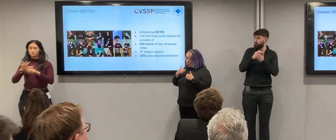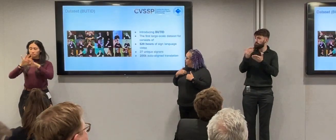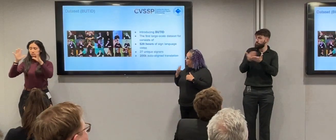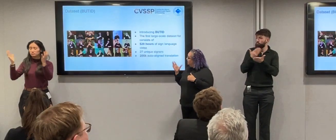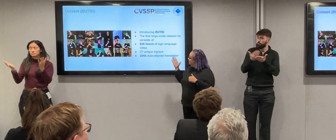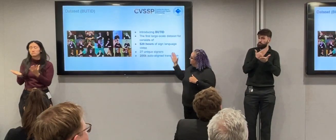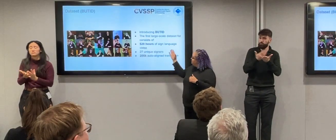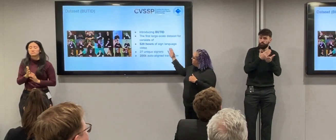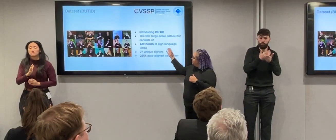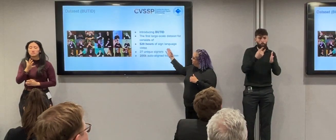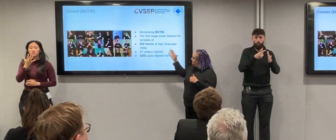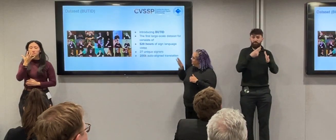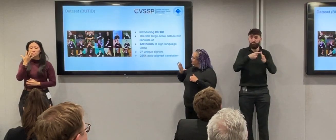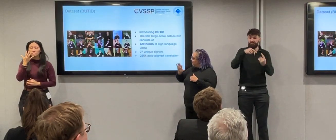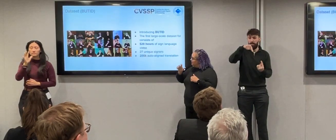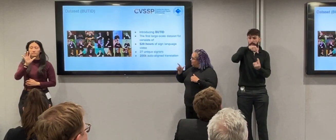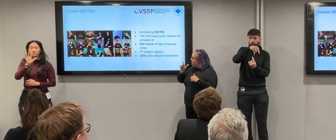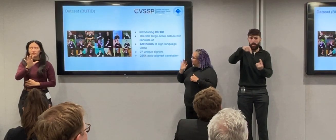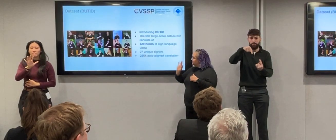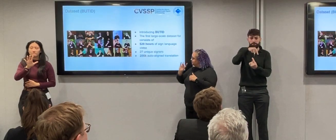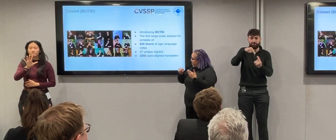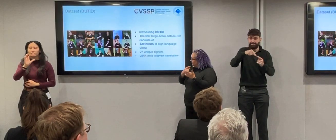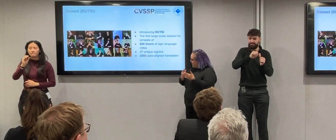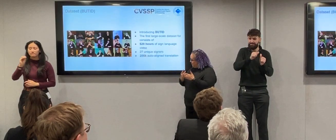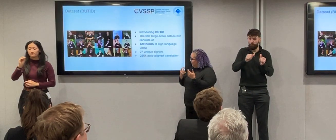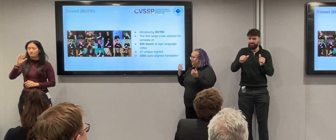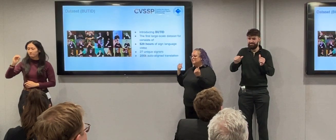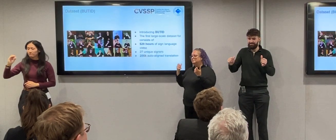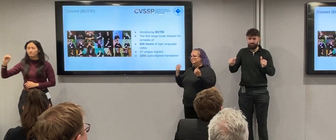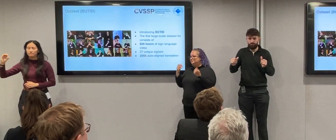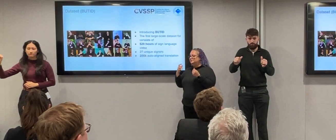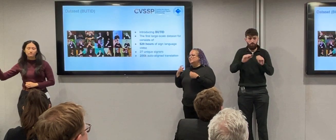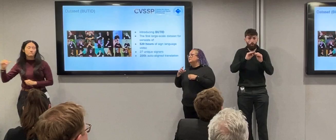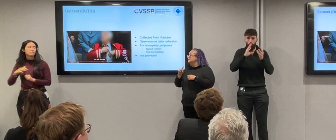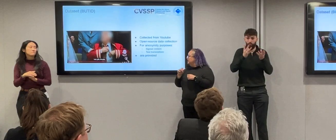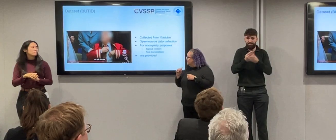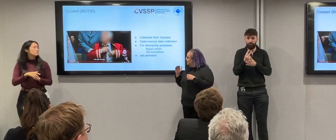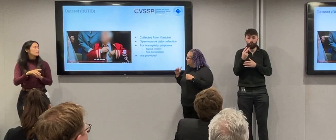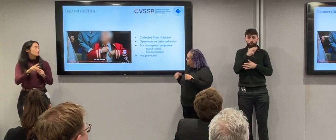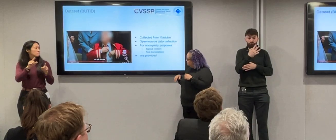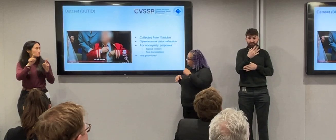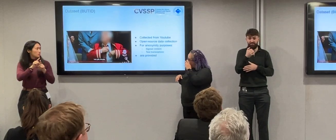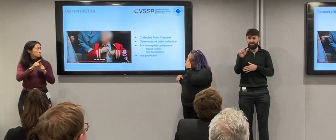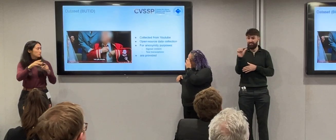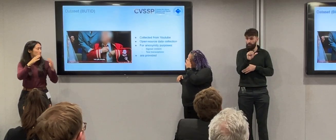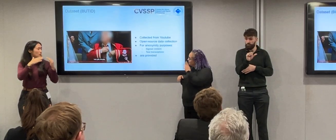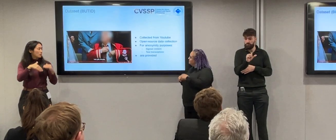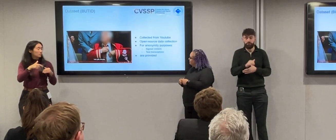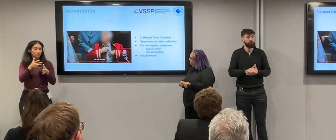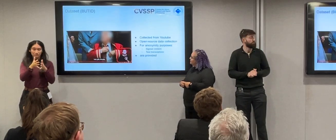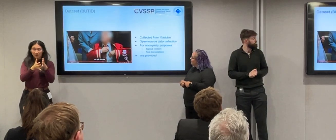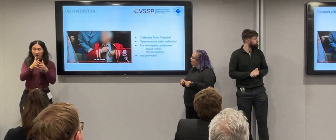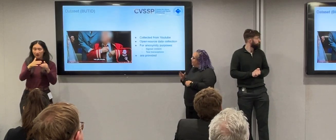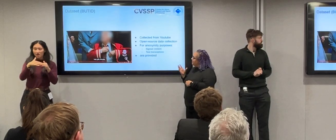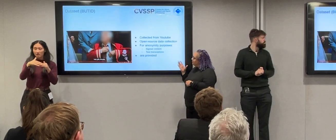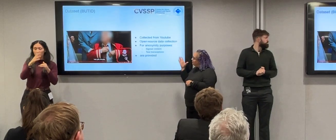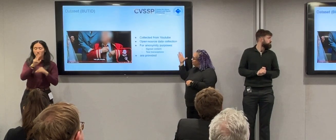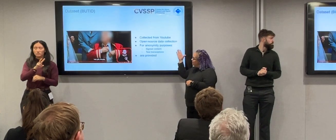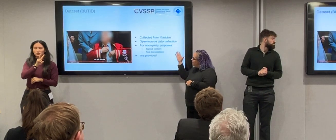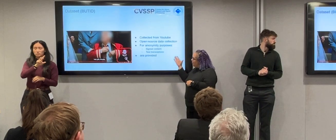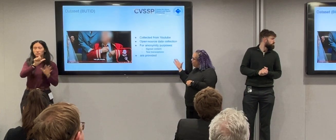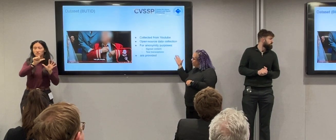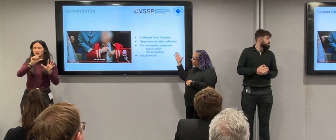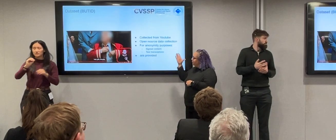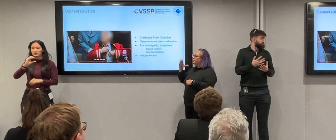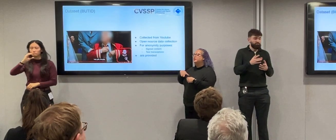automatically aligned sequences, more than 256,000. As we said, data is coming